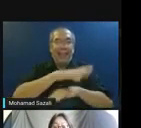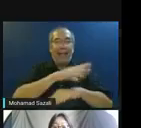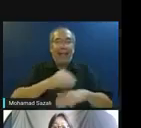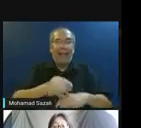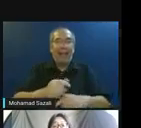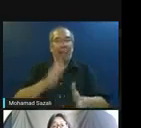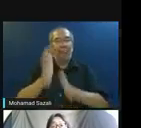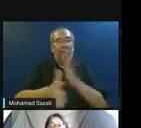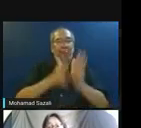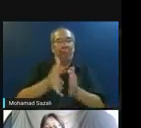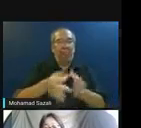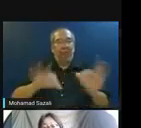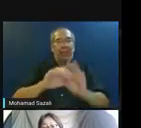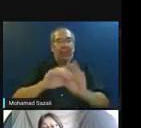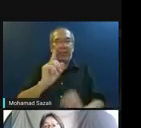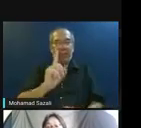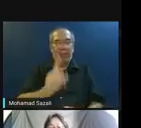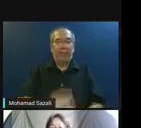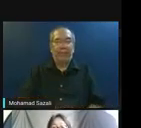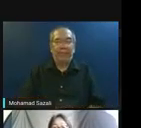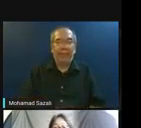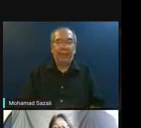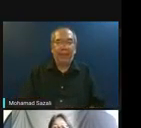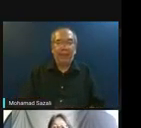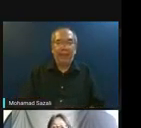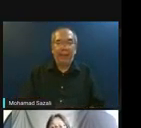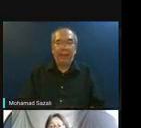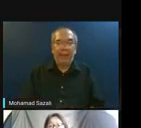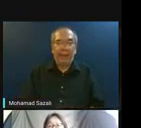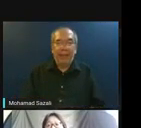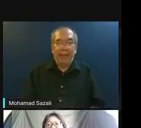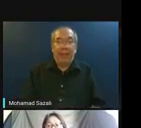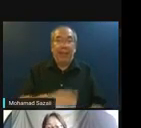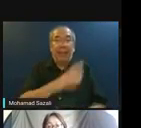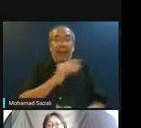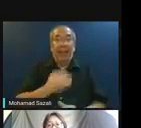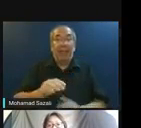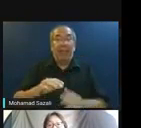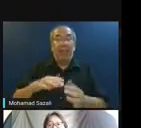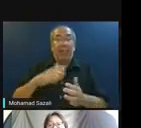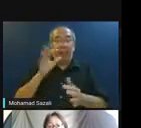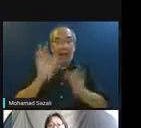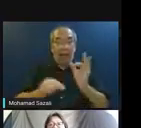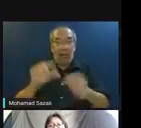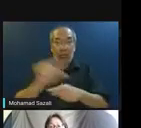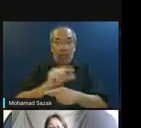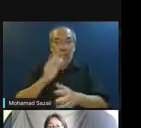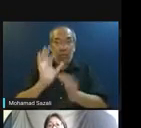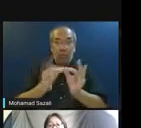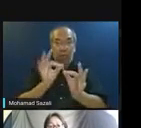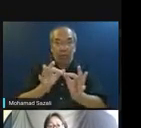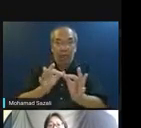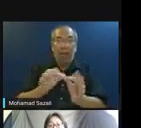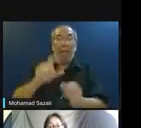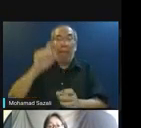sign language to spoken language and vice versa. So it is indeed very important.